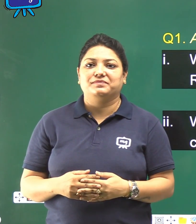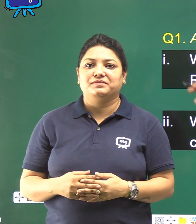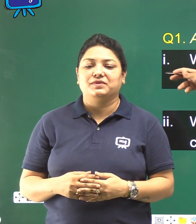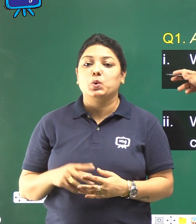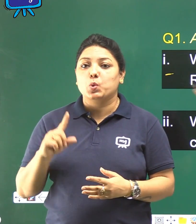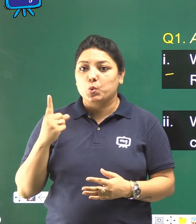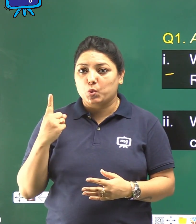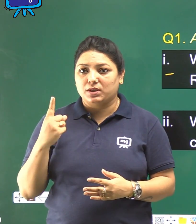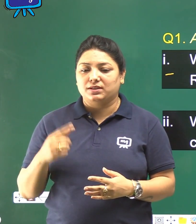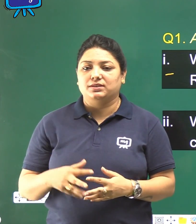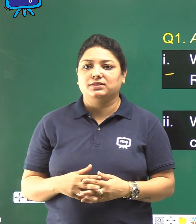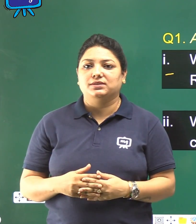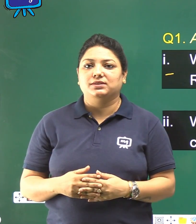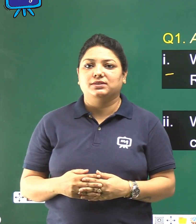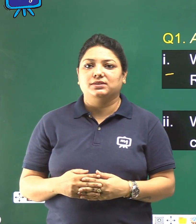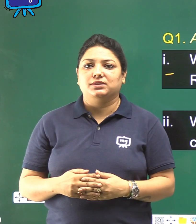First,